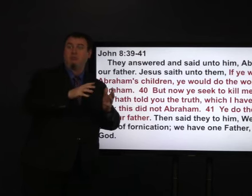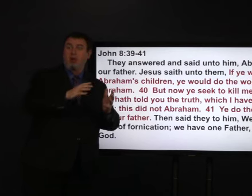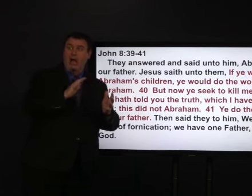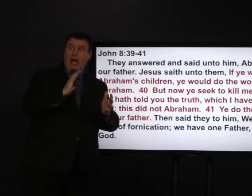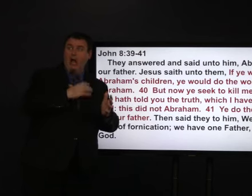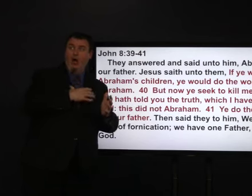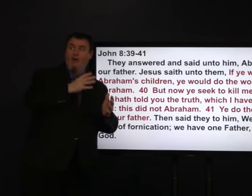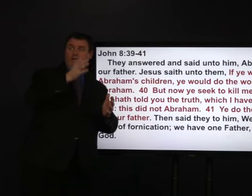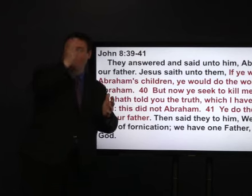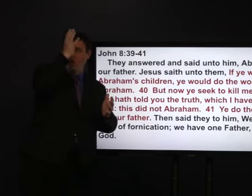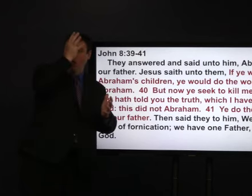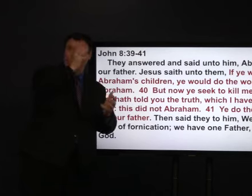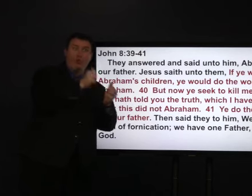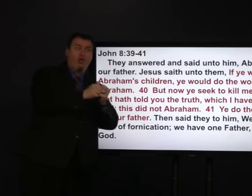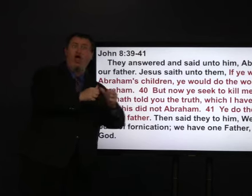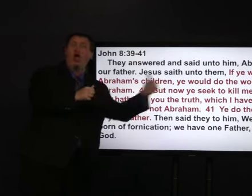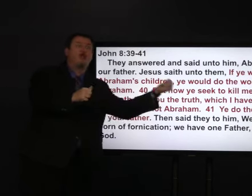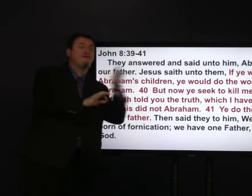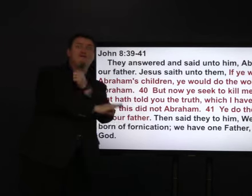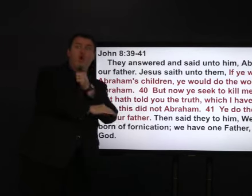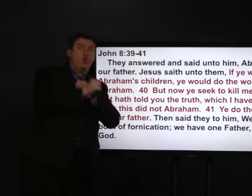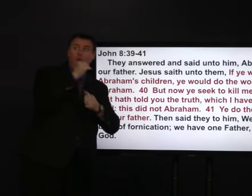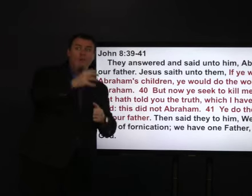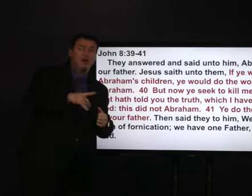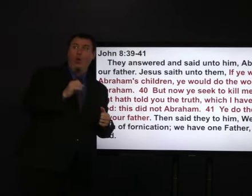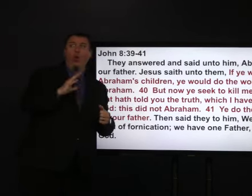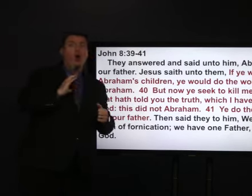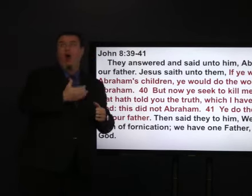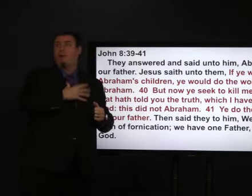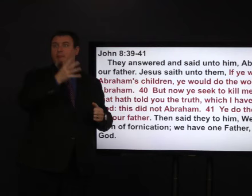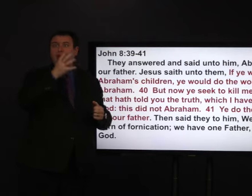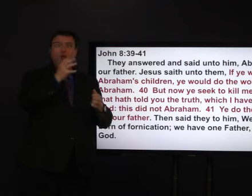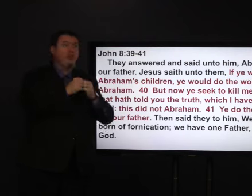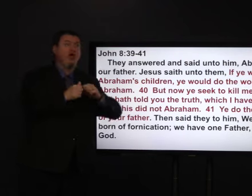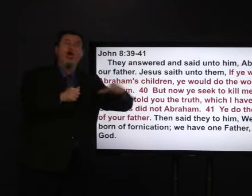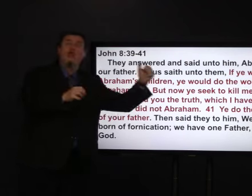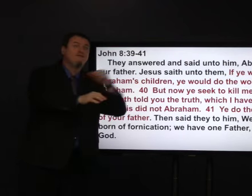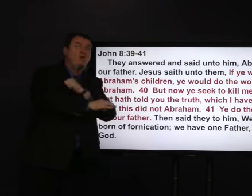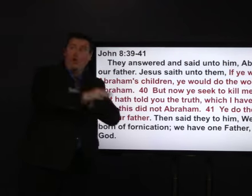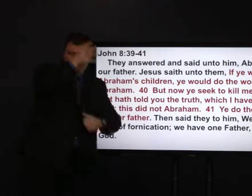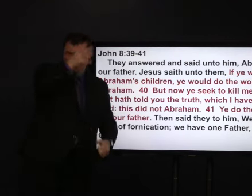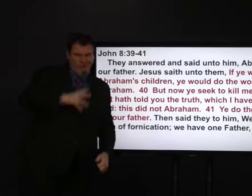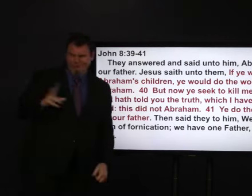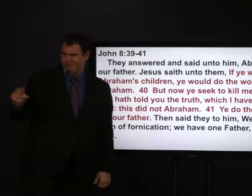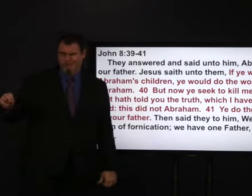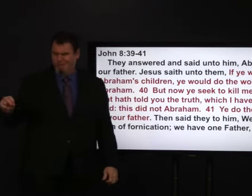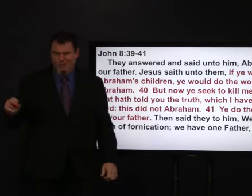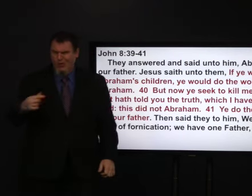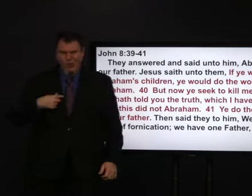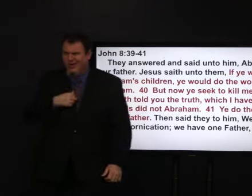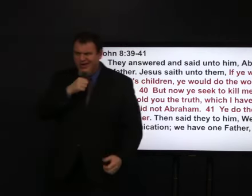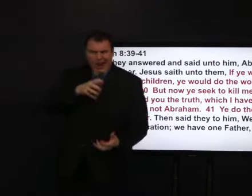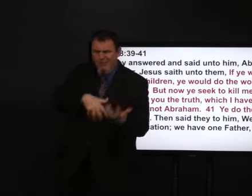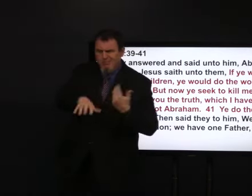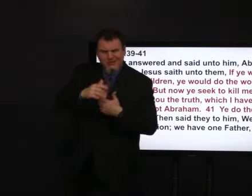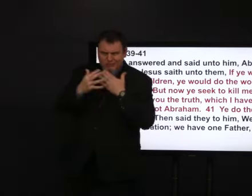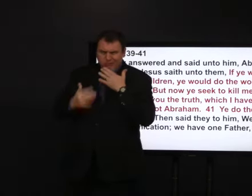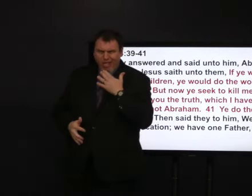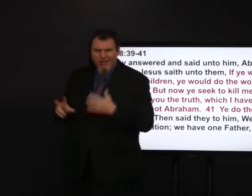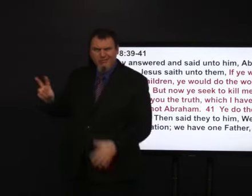means, you know, our fathers didn't go and sleep with any foreign women. We're not